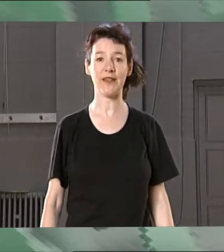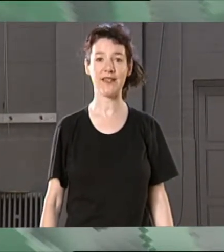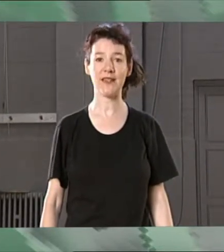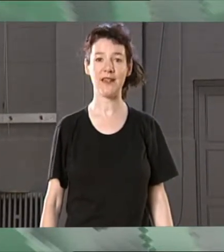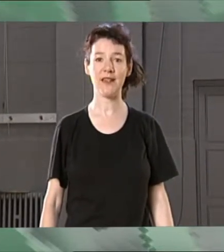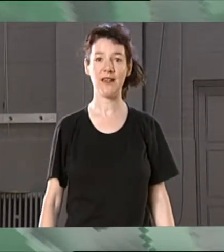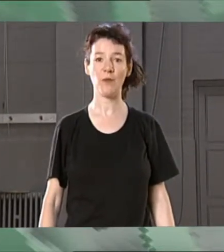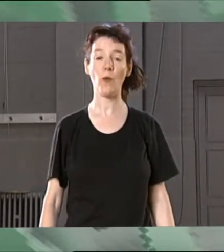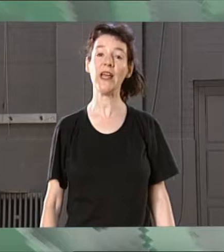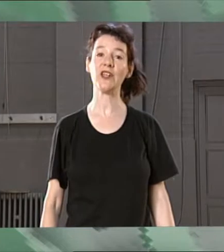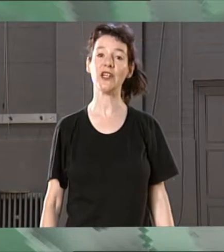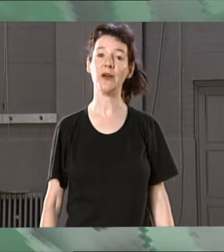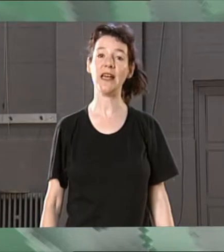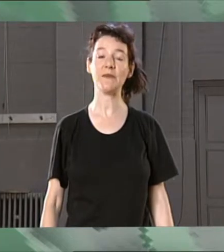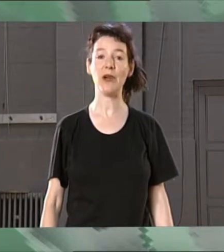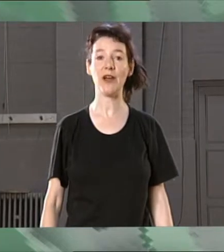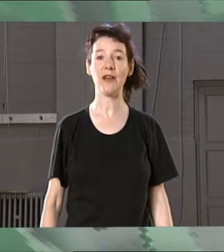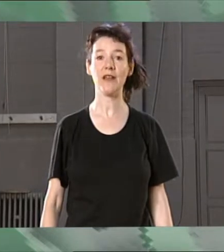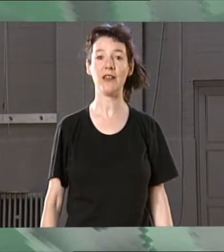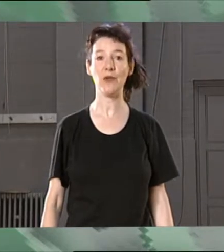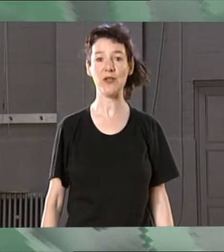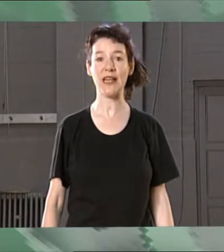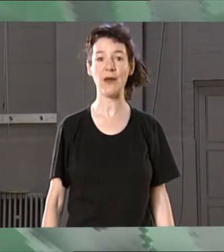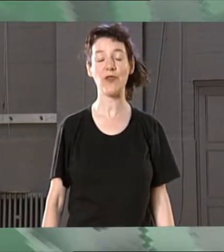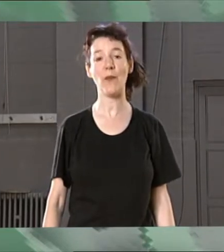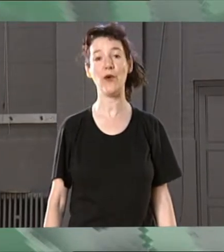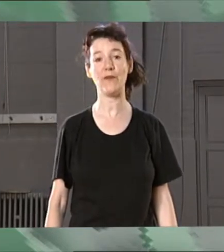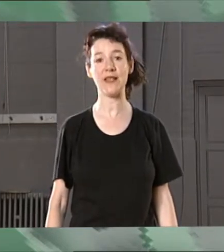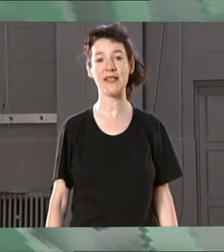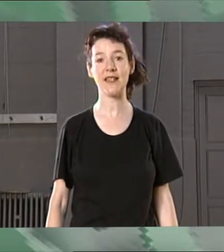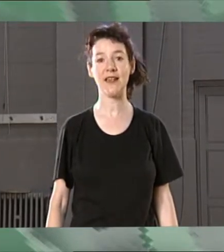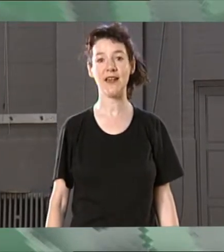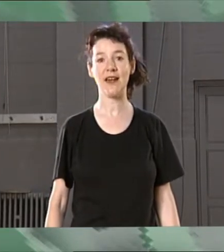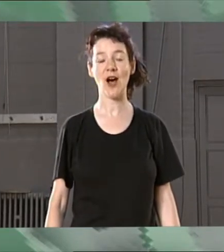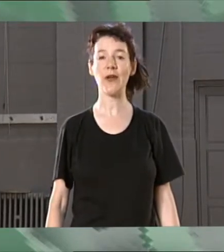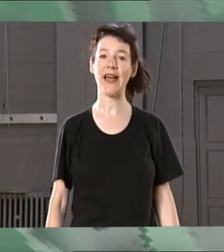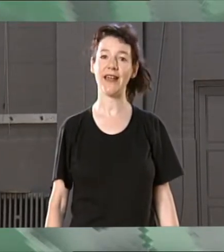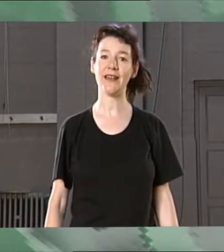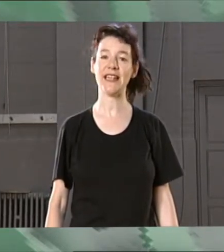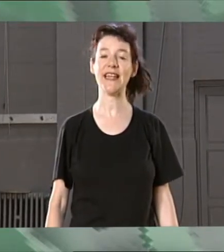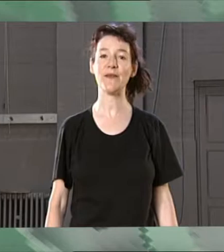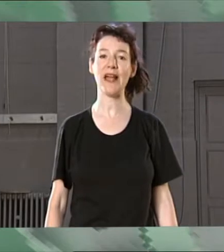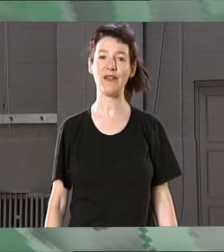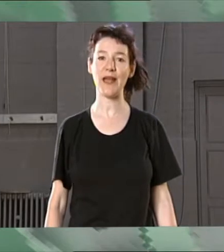once. What we can do is mirror the music with our movements. Okay, so here's the main theme.